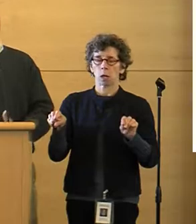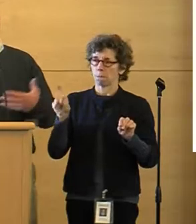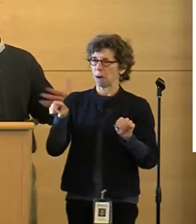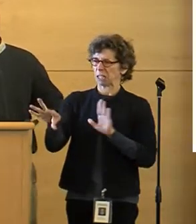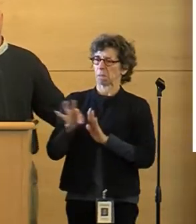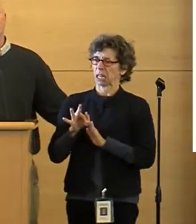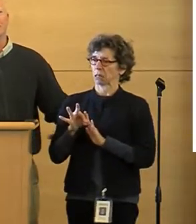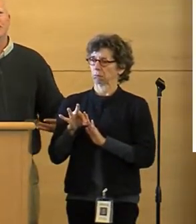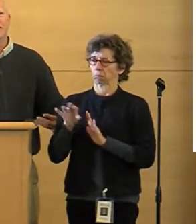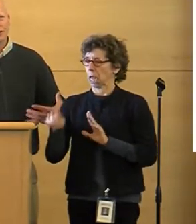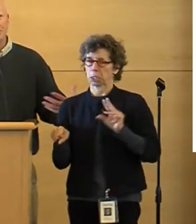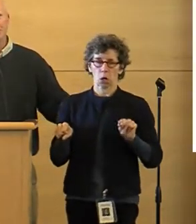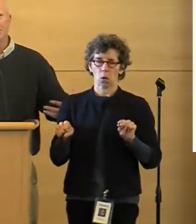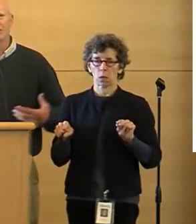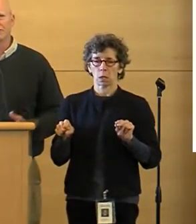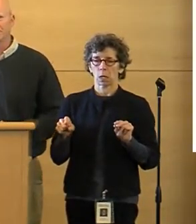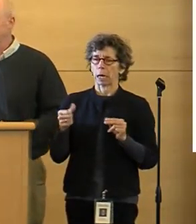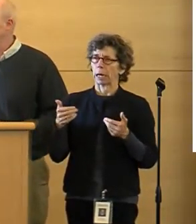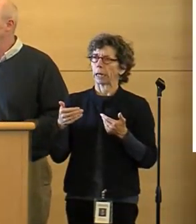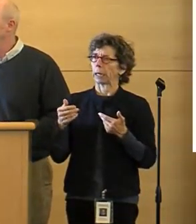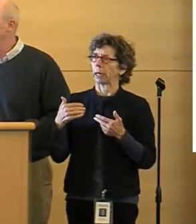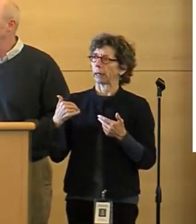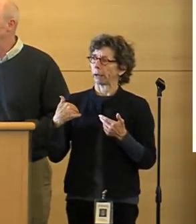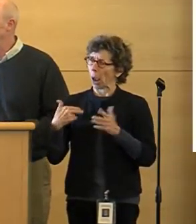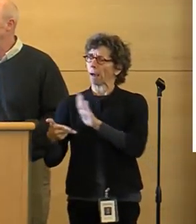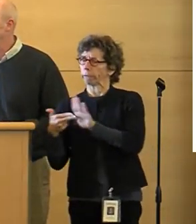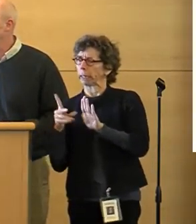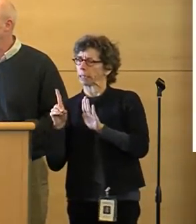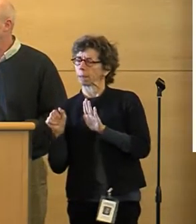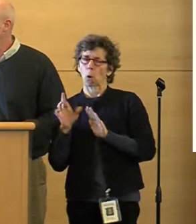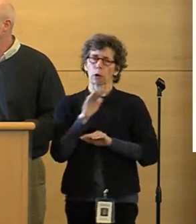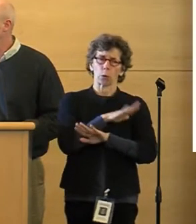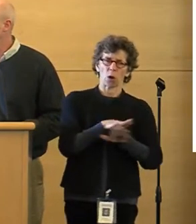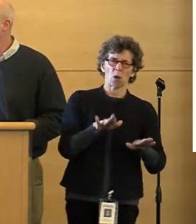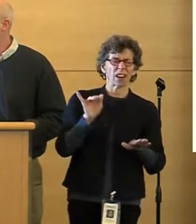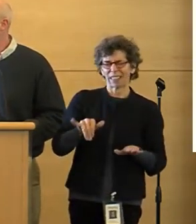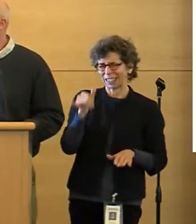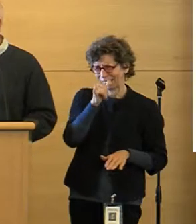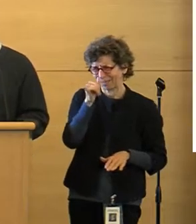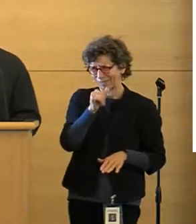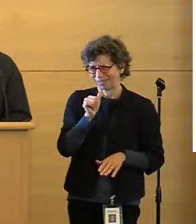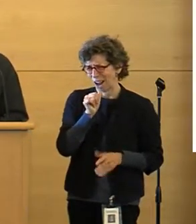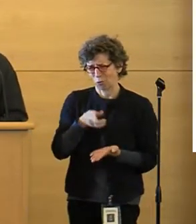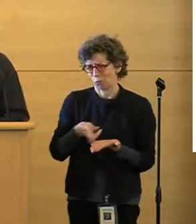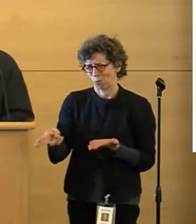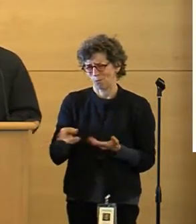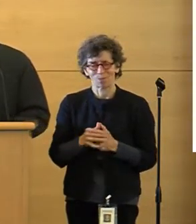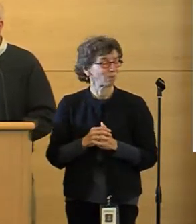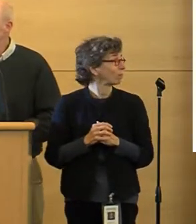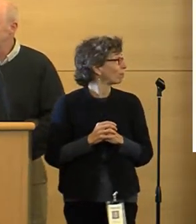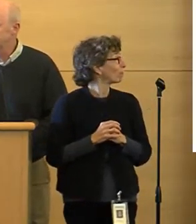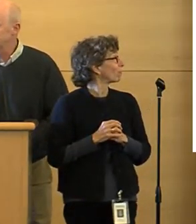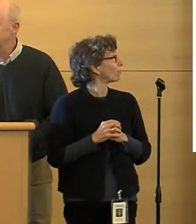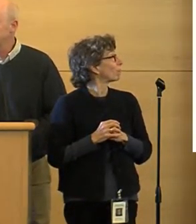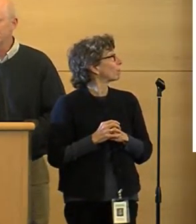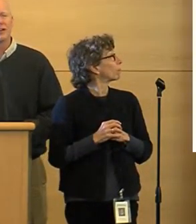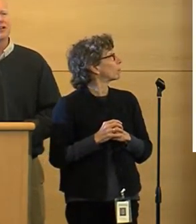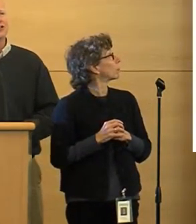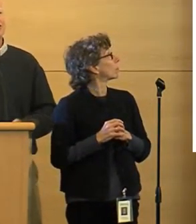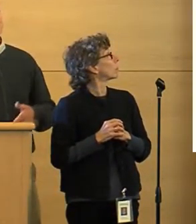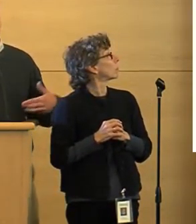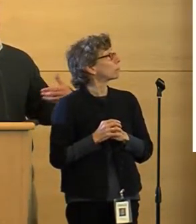different. Everybody's good at some things, not so good at some things. And this whole notion of disability is,